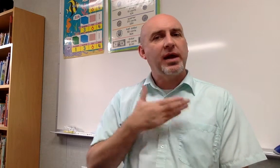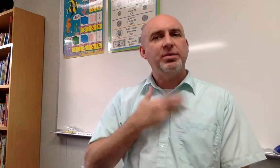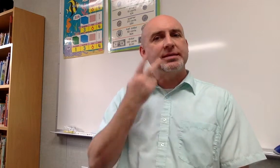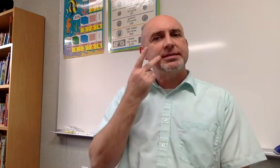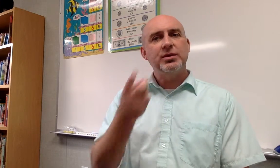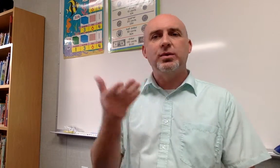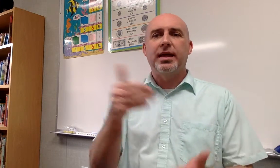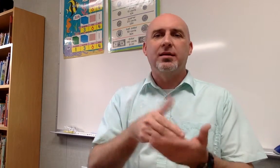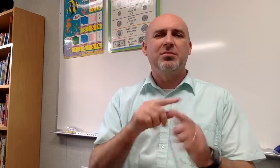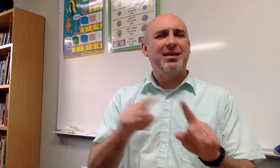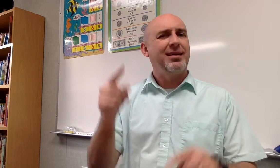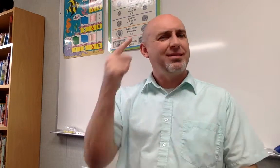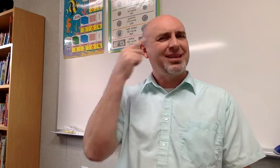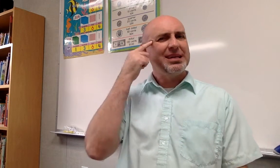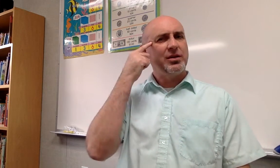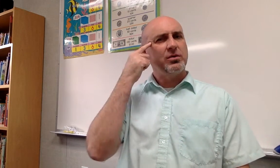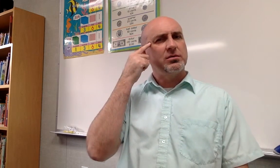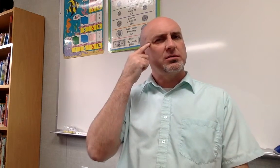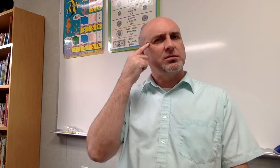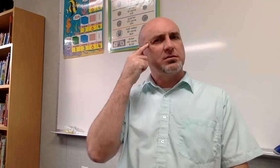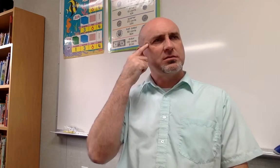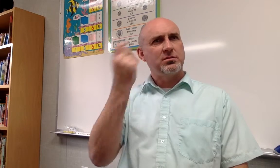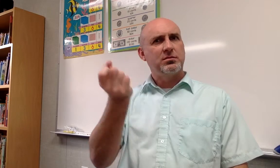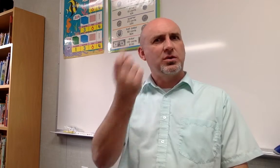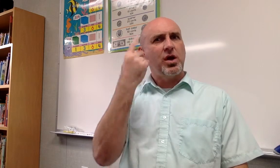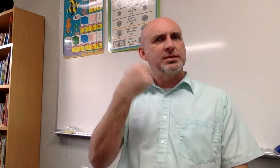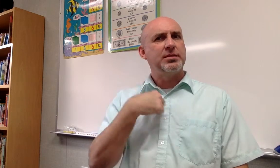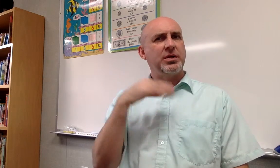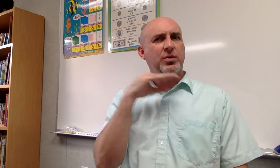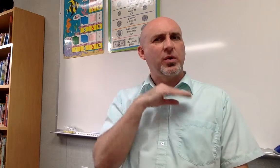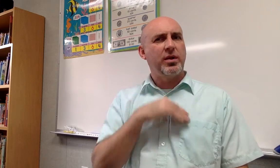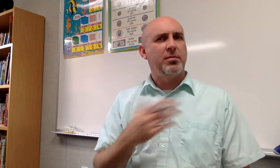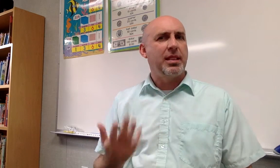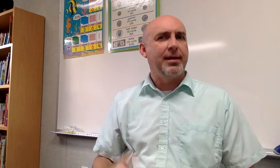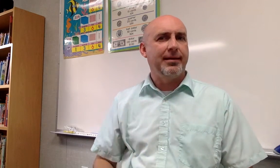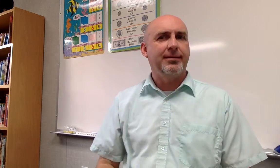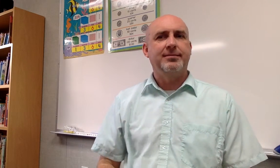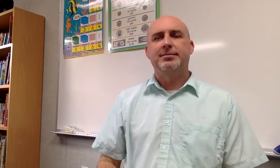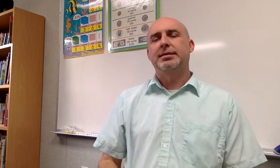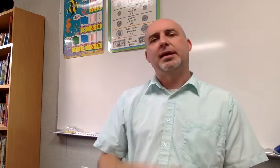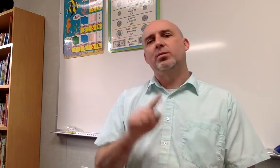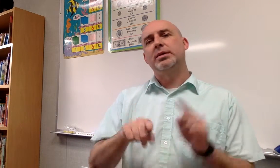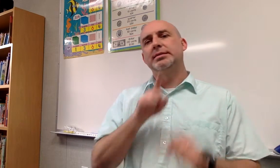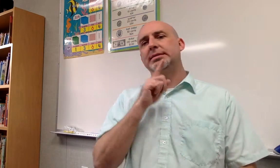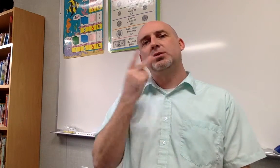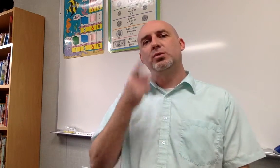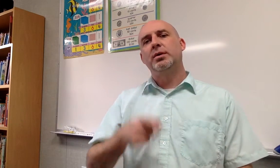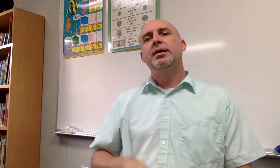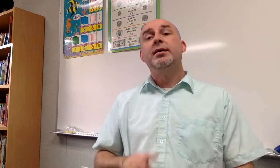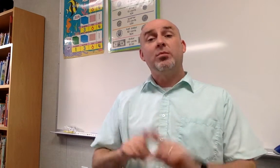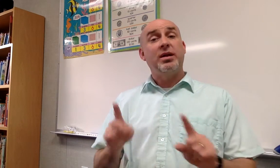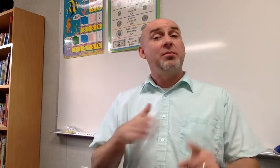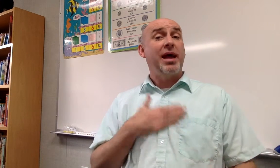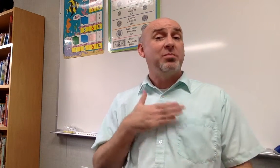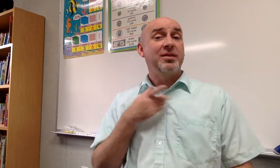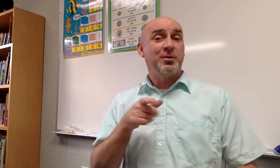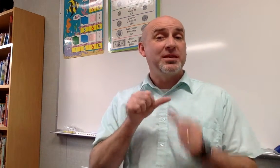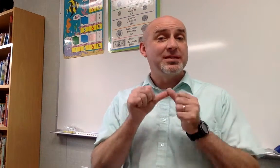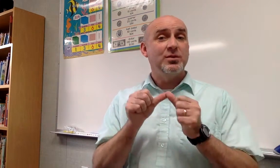to see you again, but I think you're on to me. You know that I'm lying. I can't really see you. But I'm happy that you're continuing